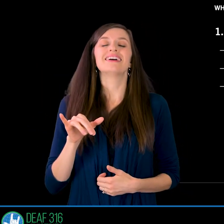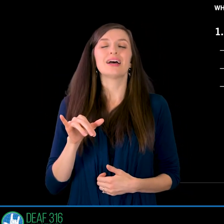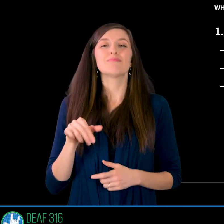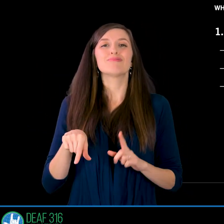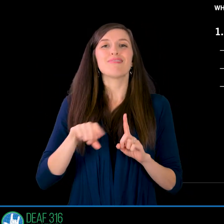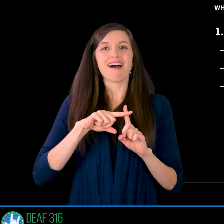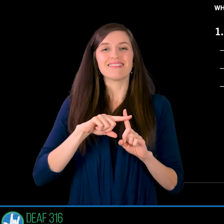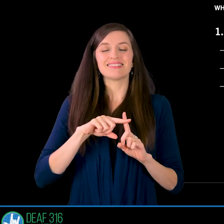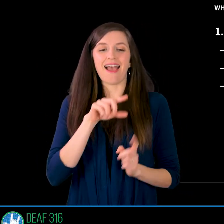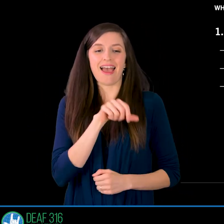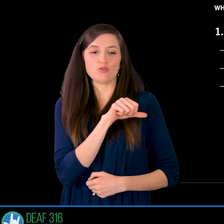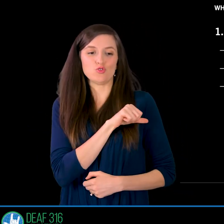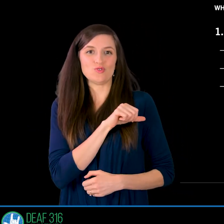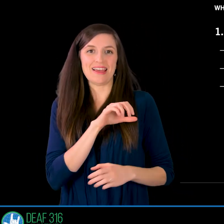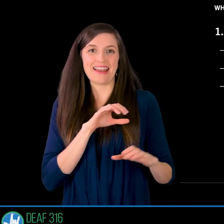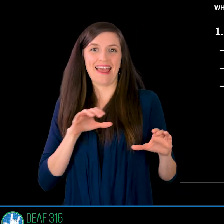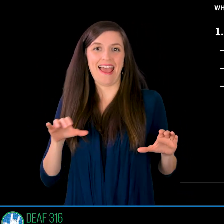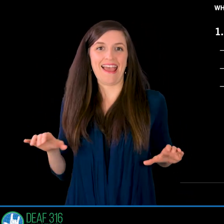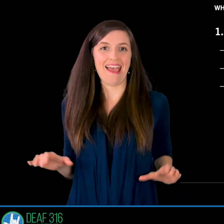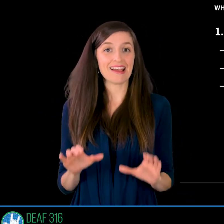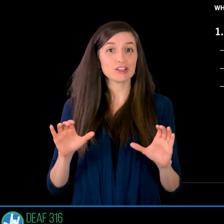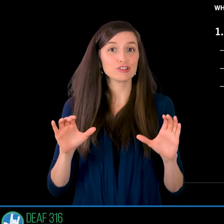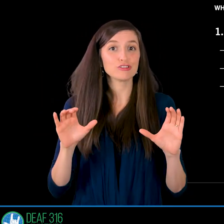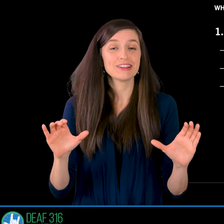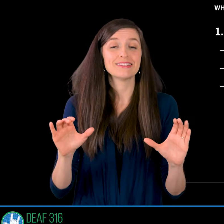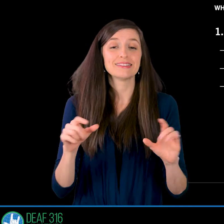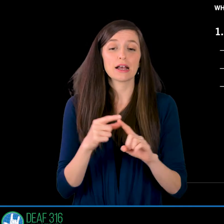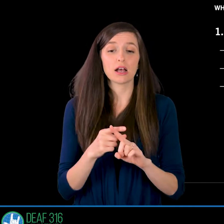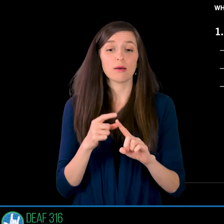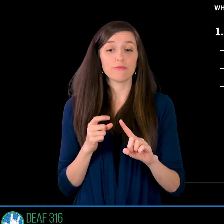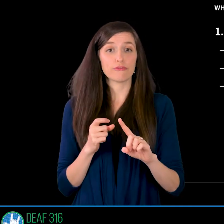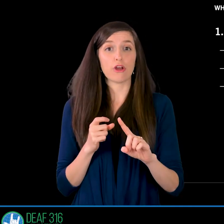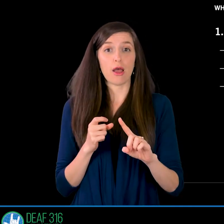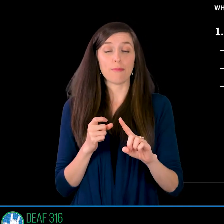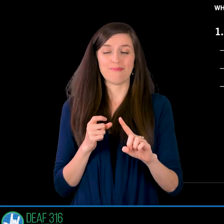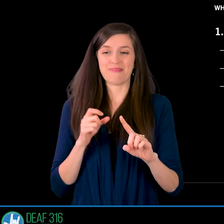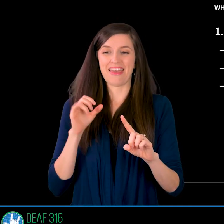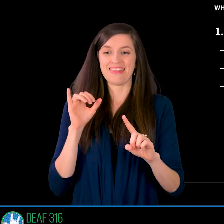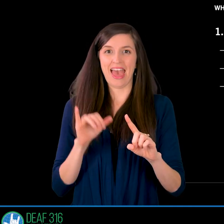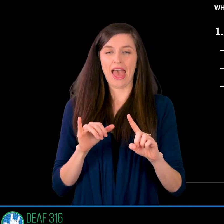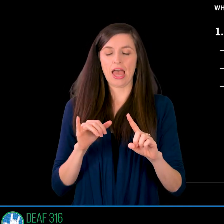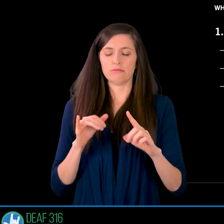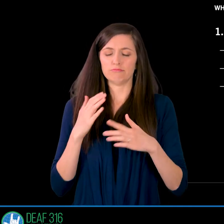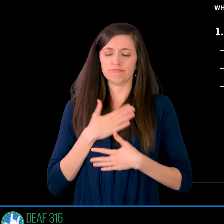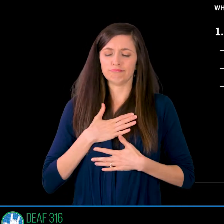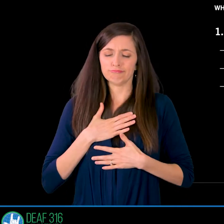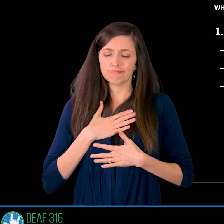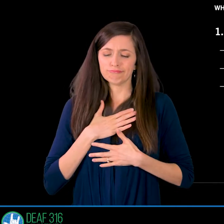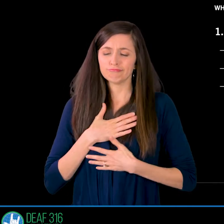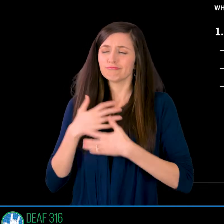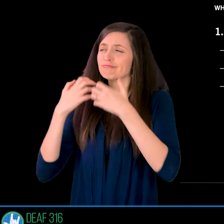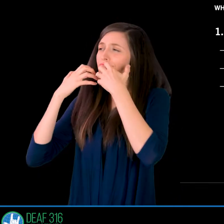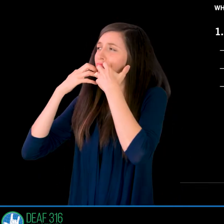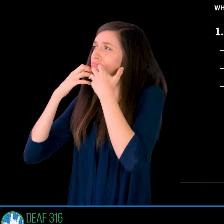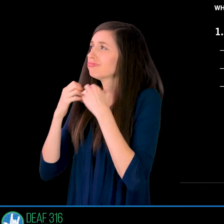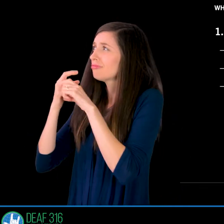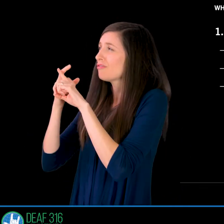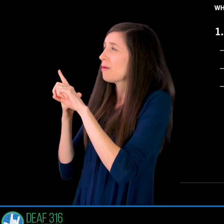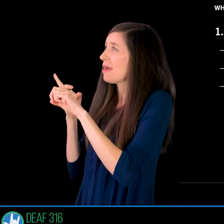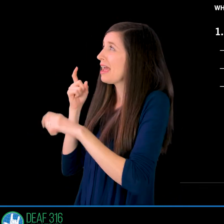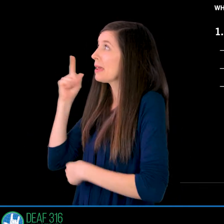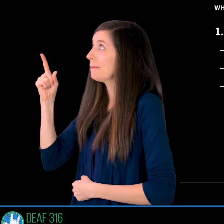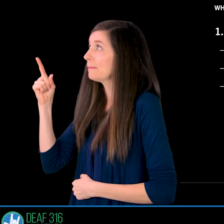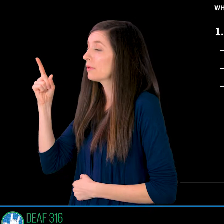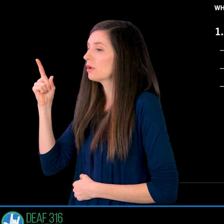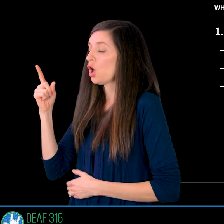as the greatest pleasure, along with the attitudes and actions that flow from this supreme pleasure in Him. We all know